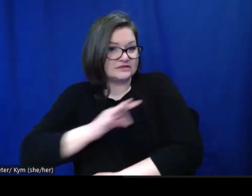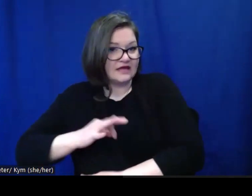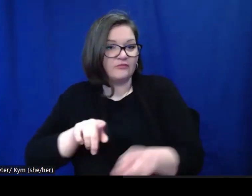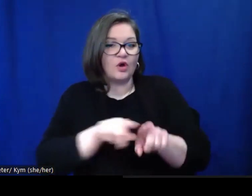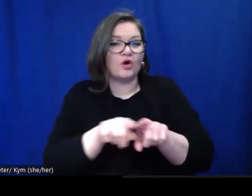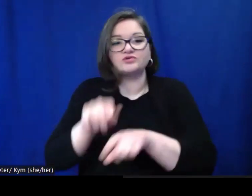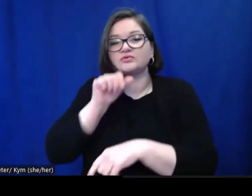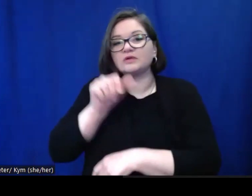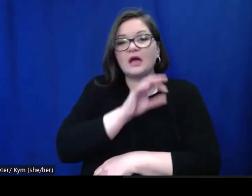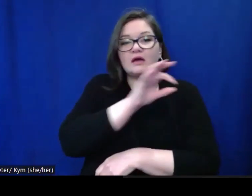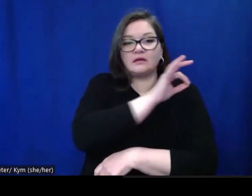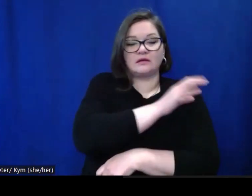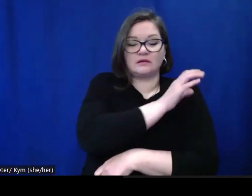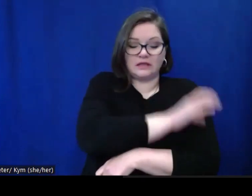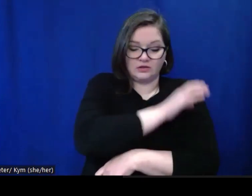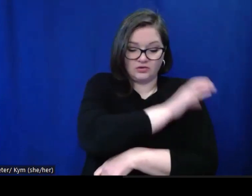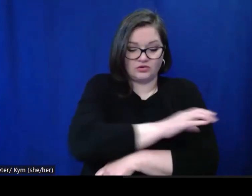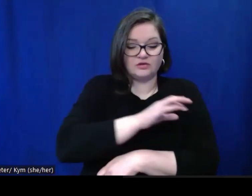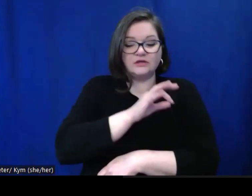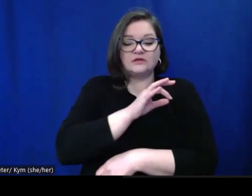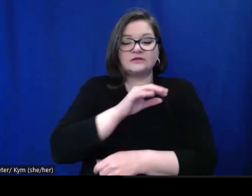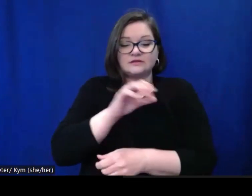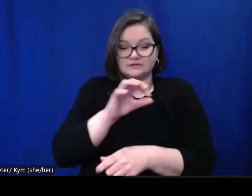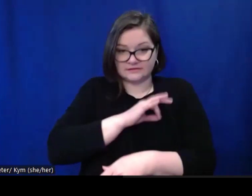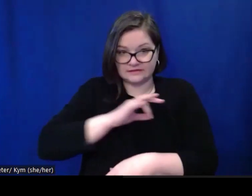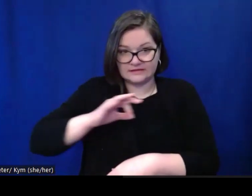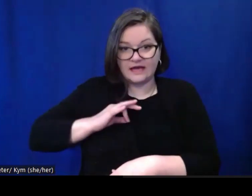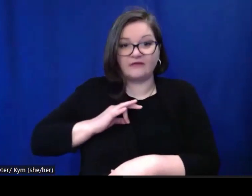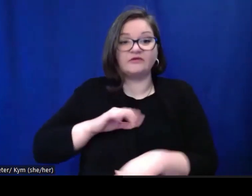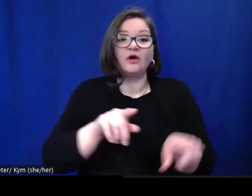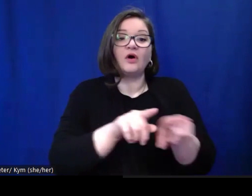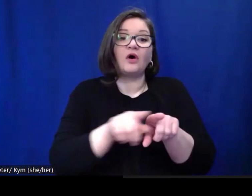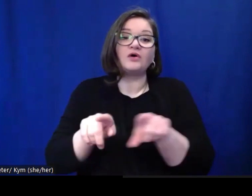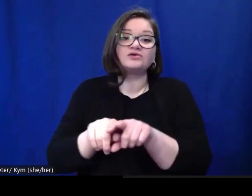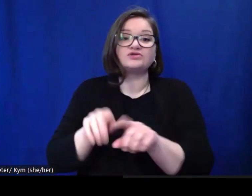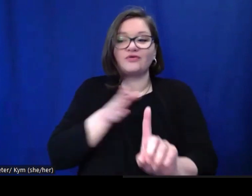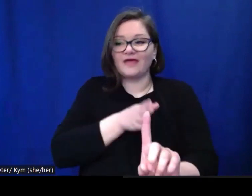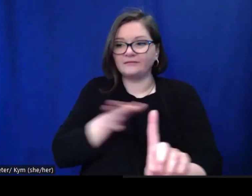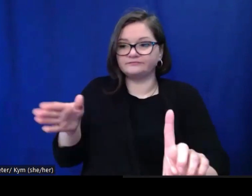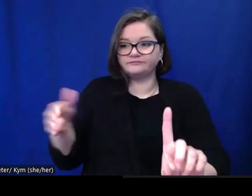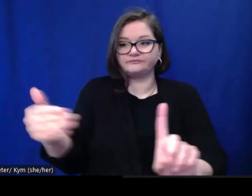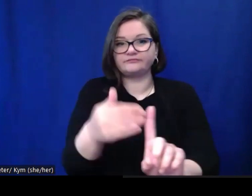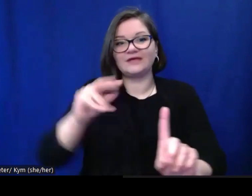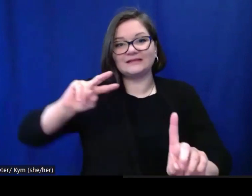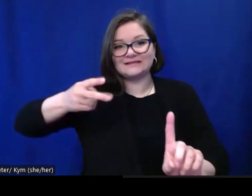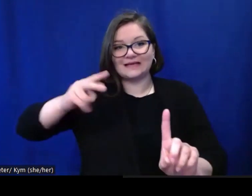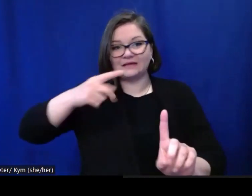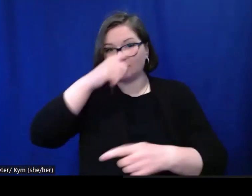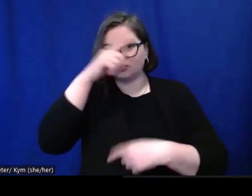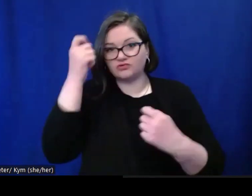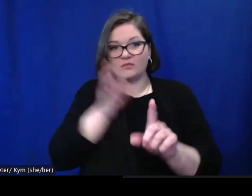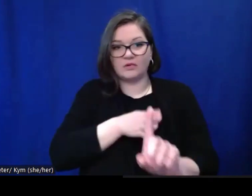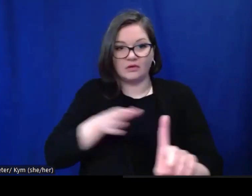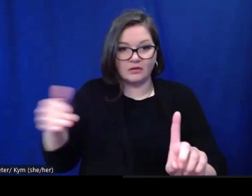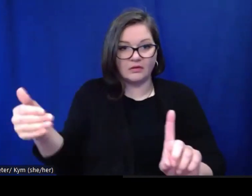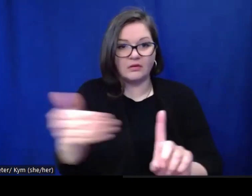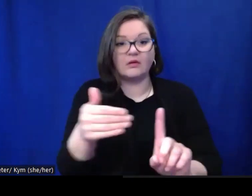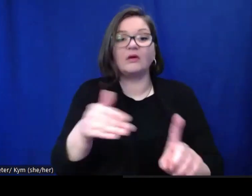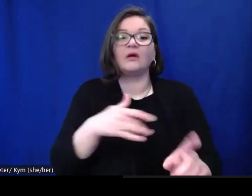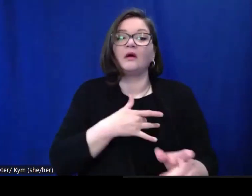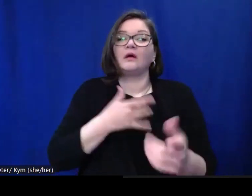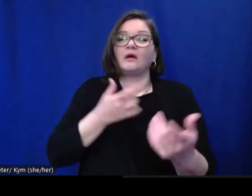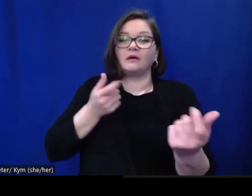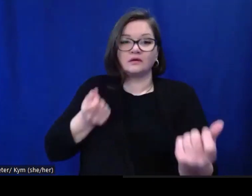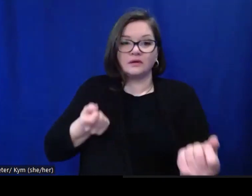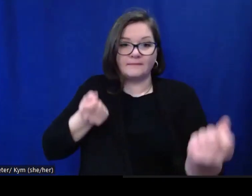Also preventing secondary traumatic, vicarious trauma, compassion fatigue, All of the things, everyone in